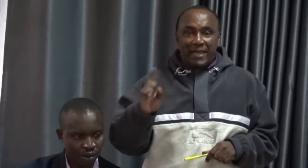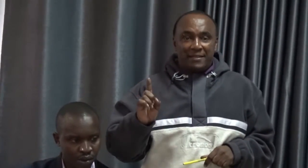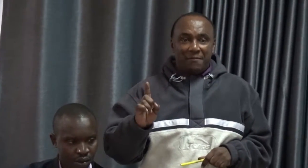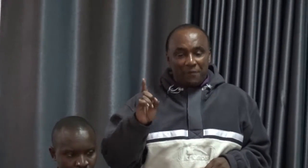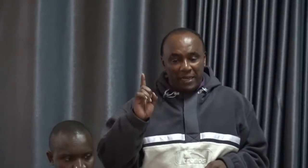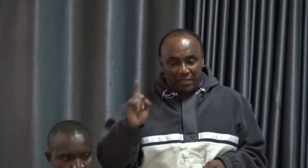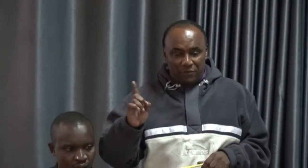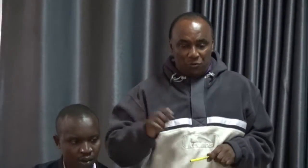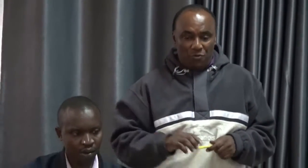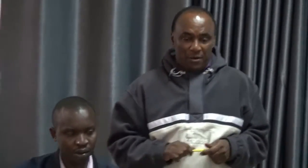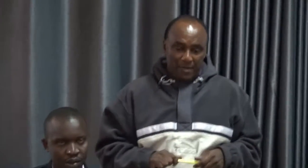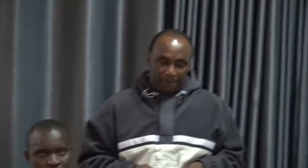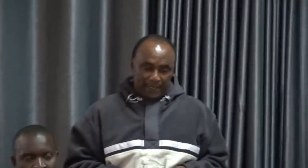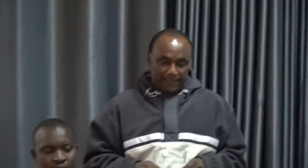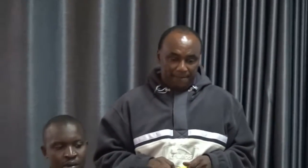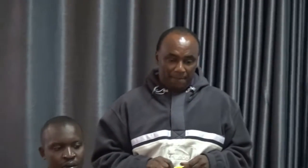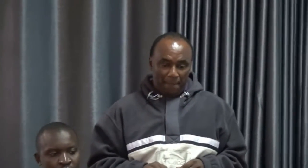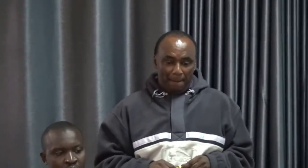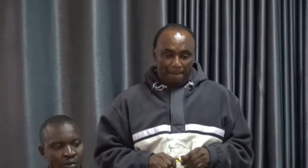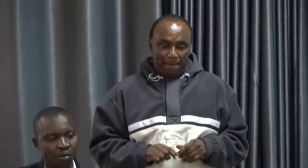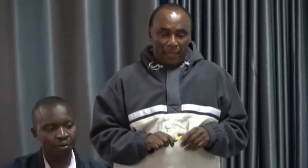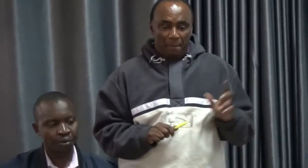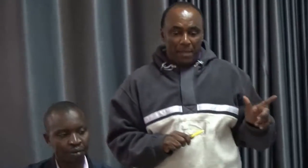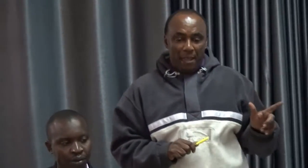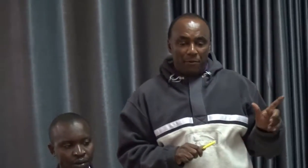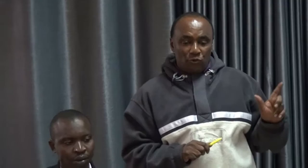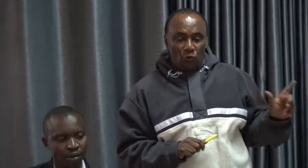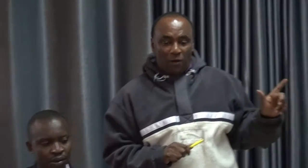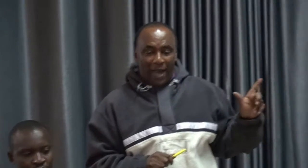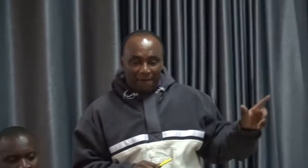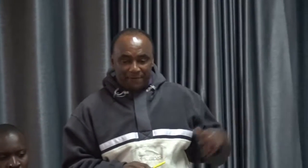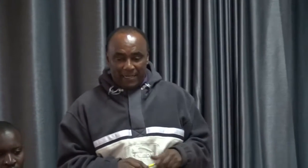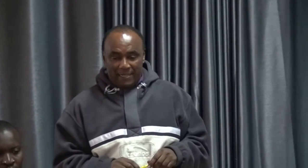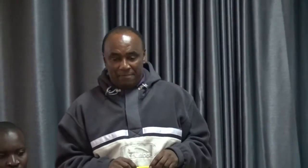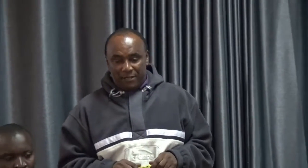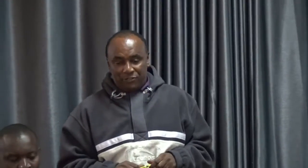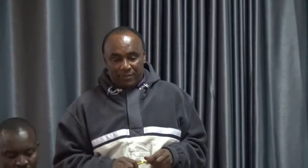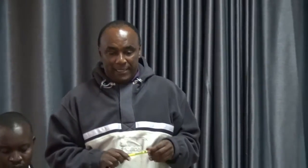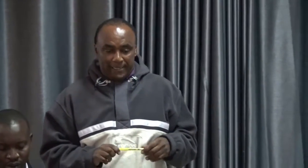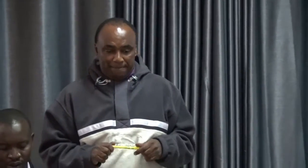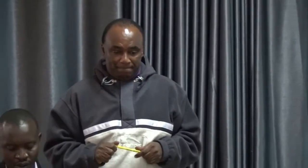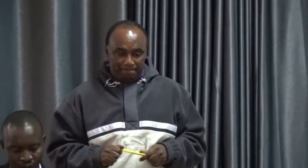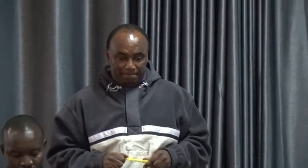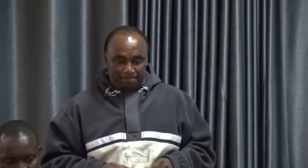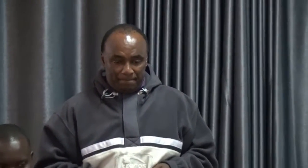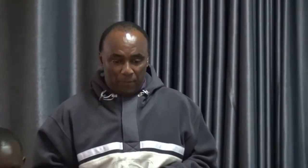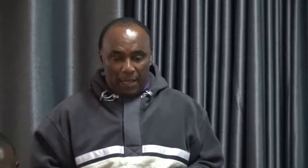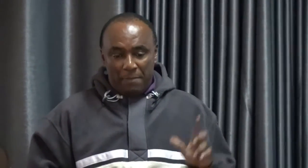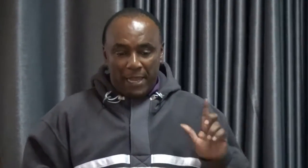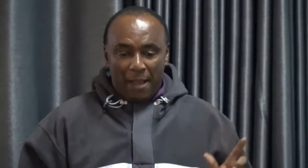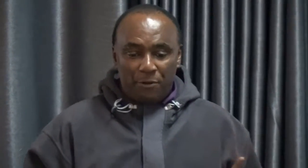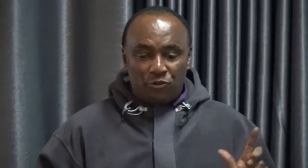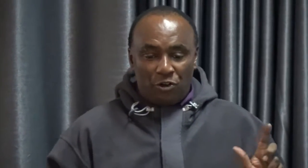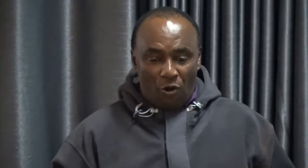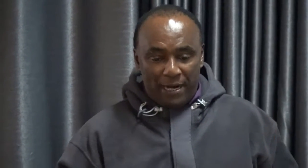to cater for the individual difference. Be able to look after their personal